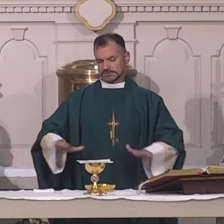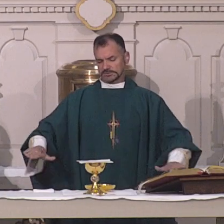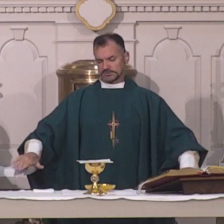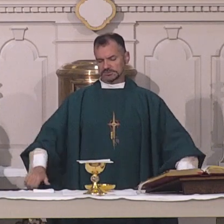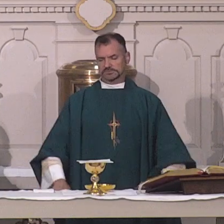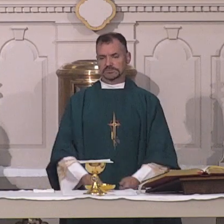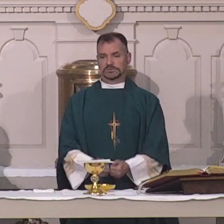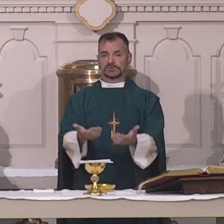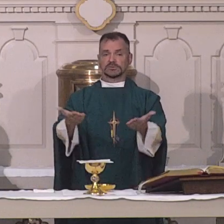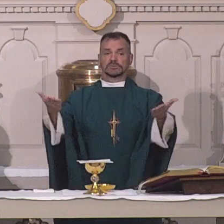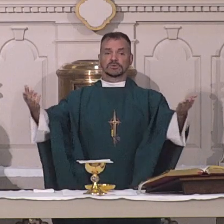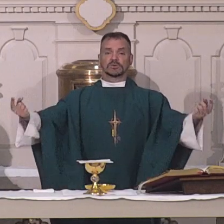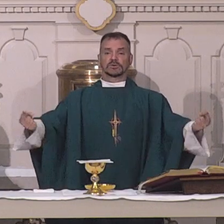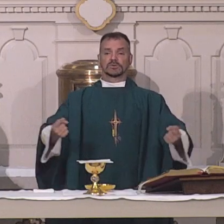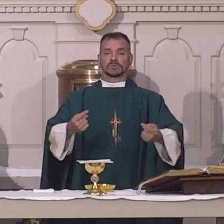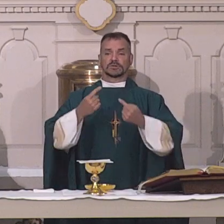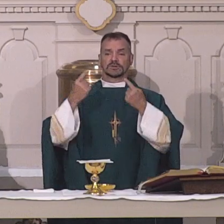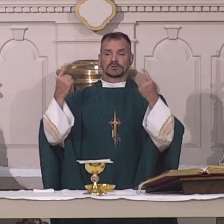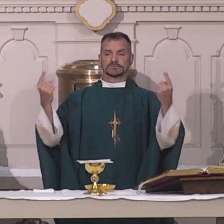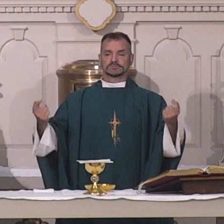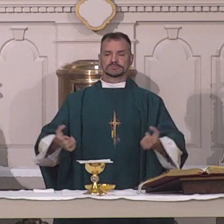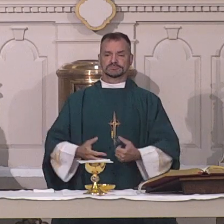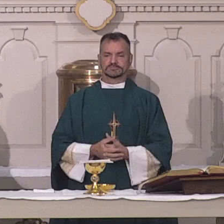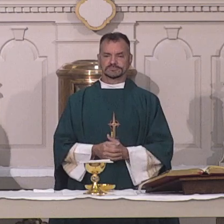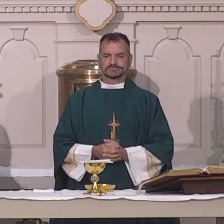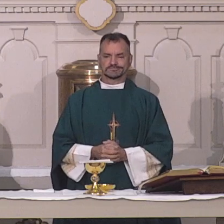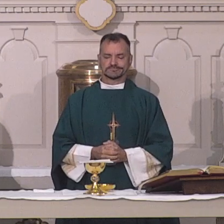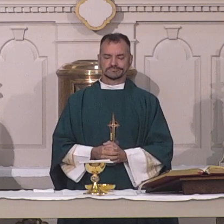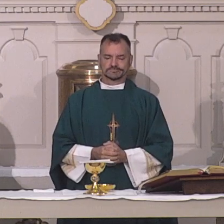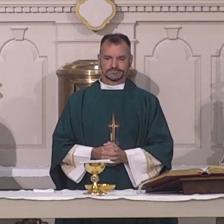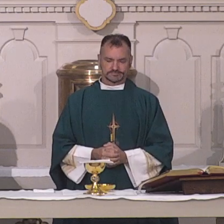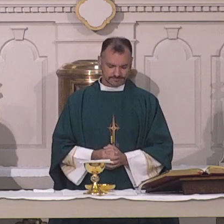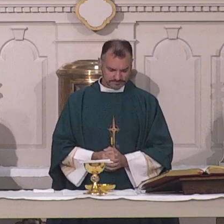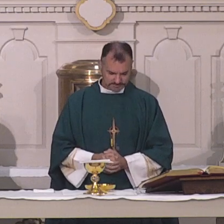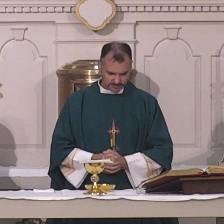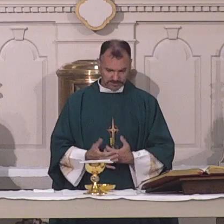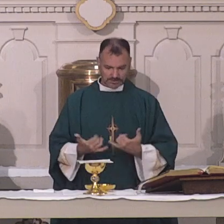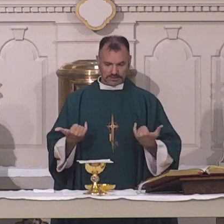The peace of the Lord be with you always.